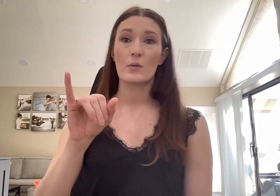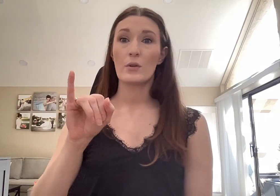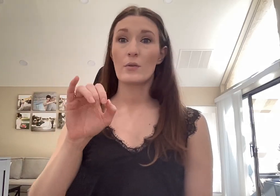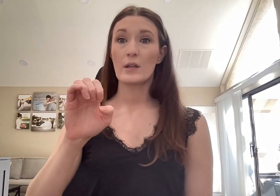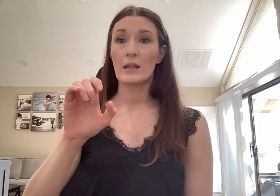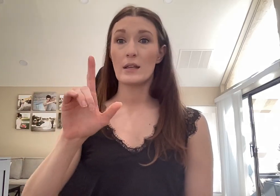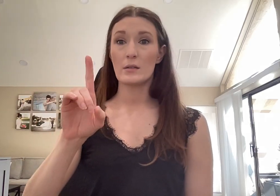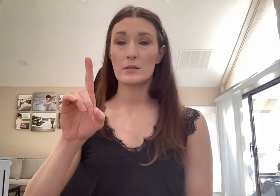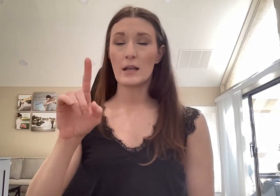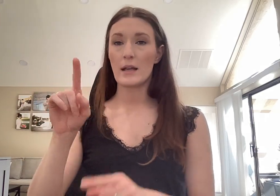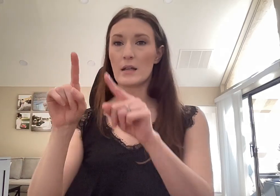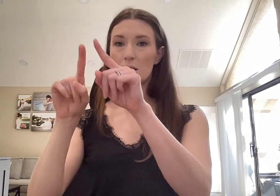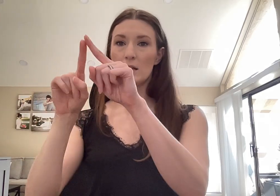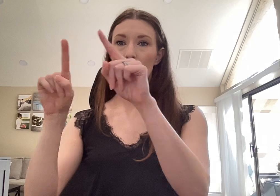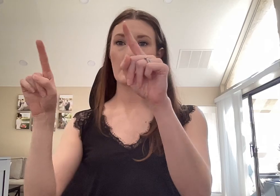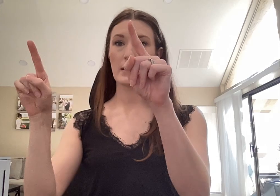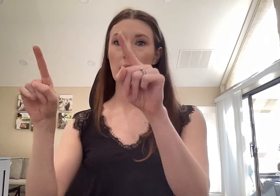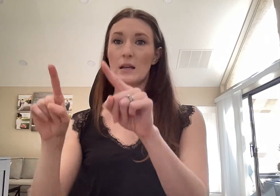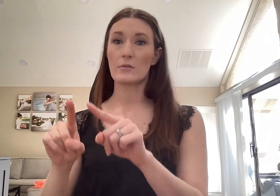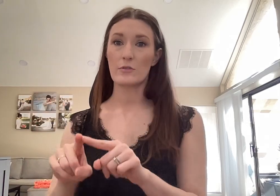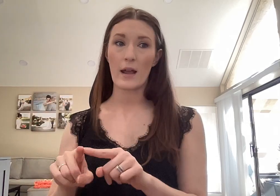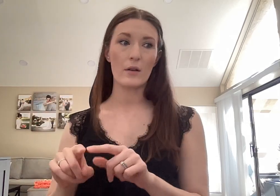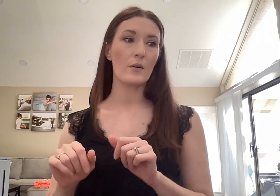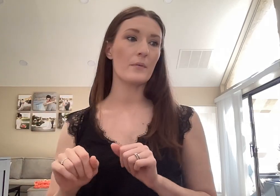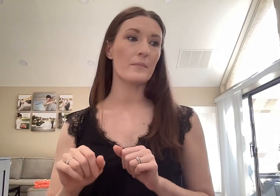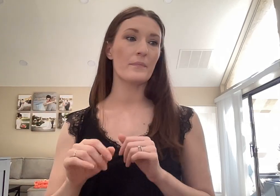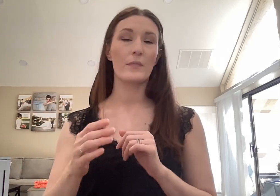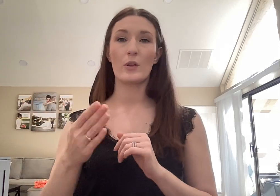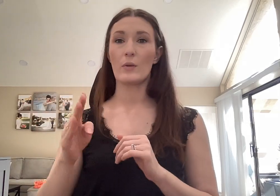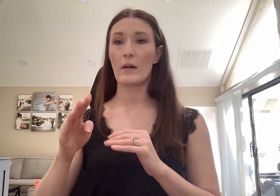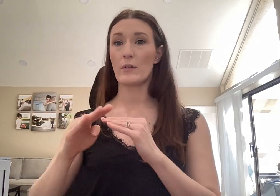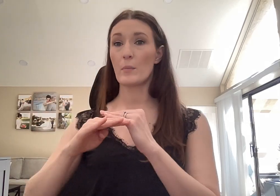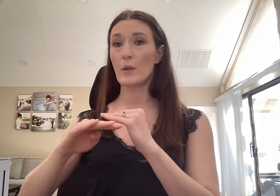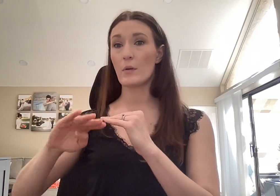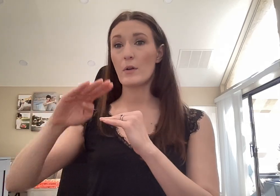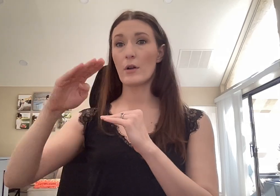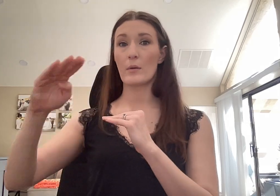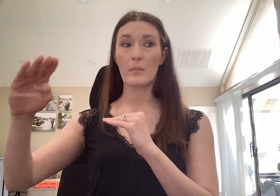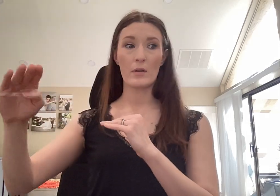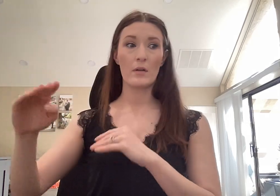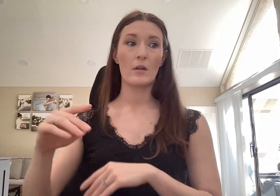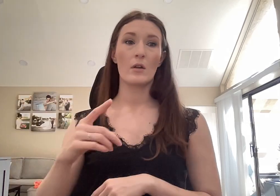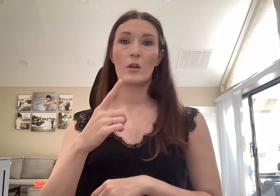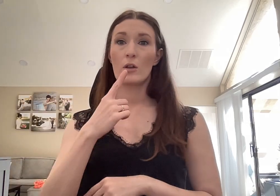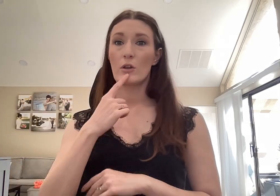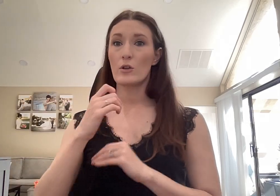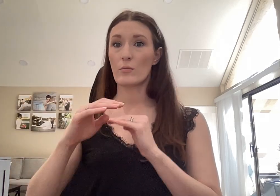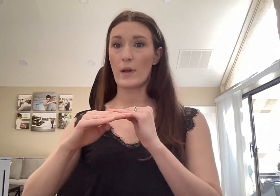your yield sign is an upside down triangle. You have your blue curb, your red